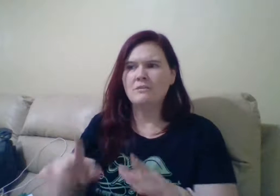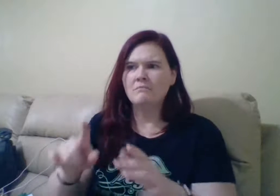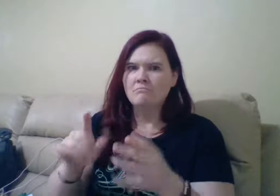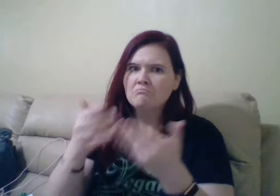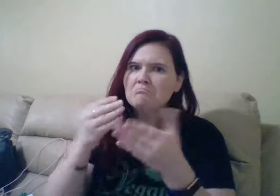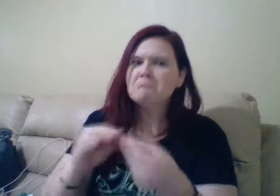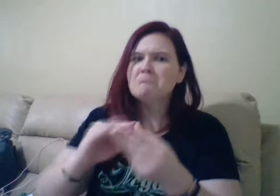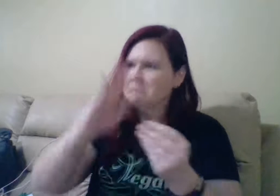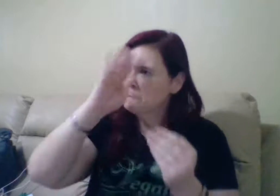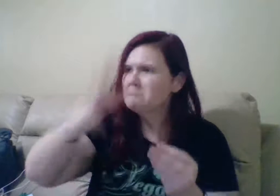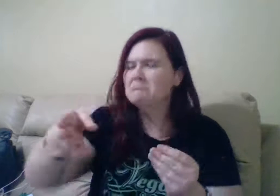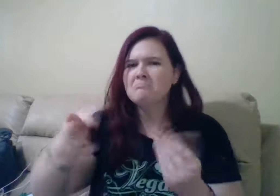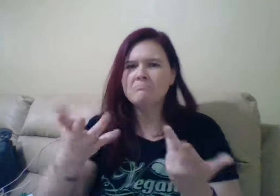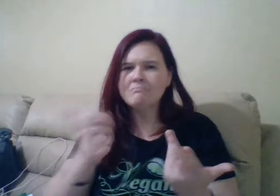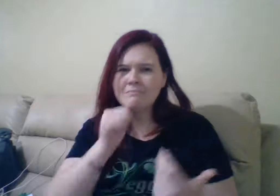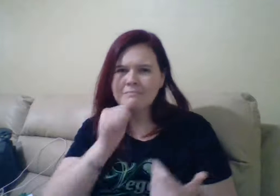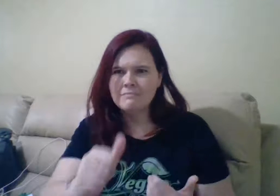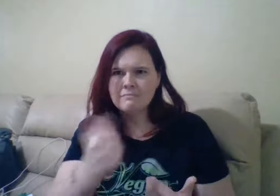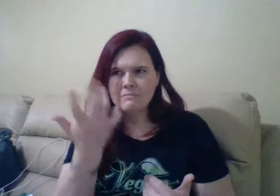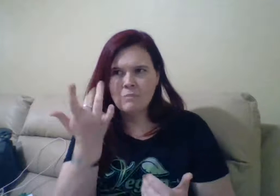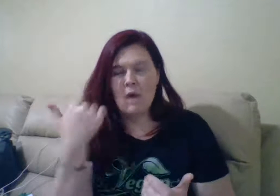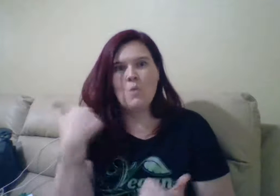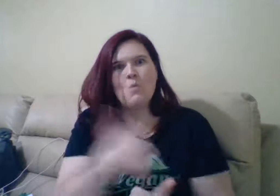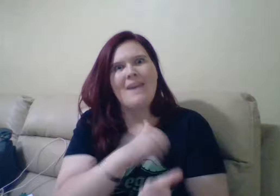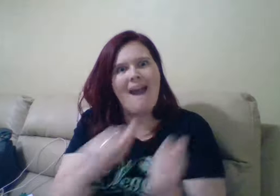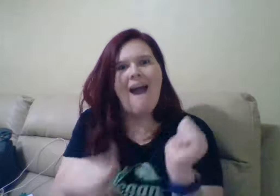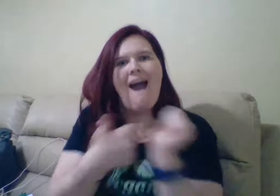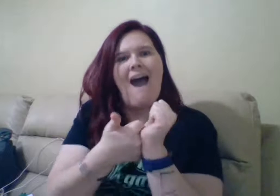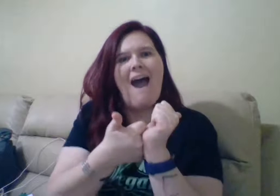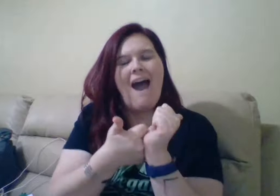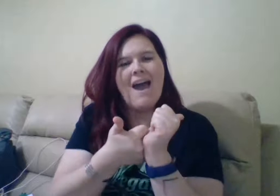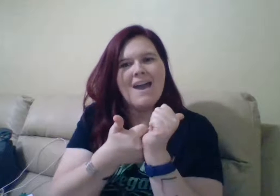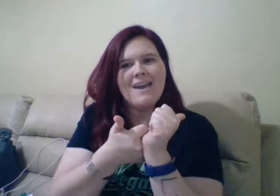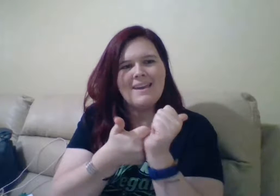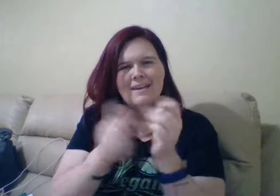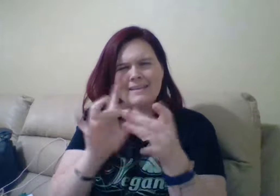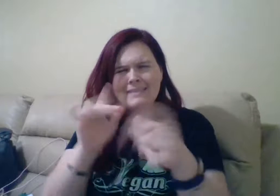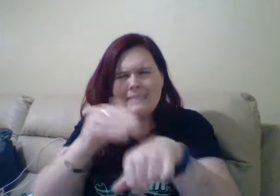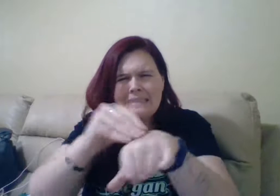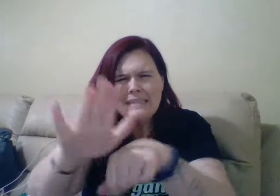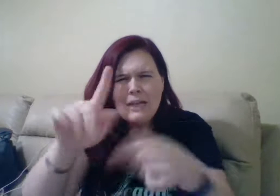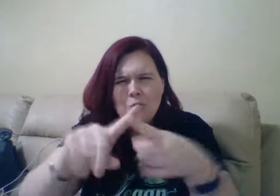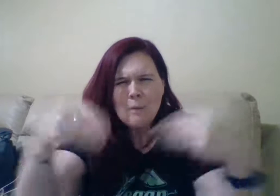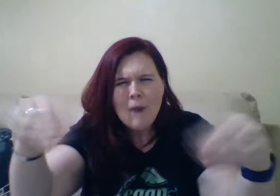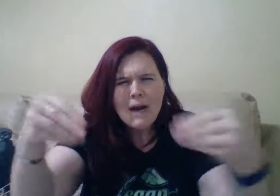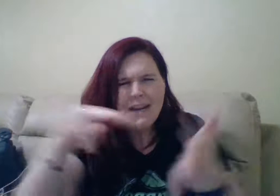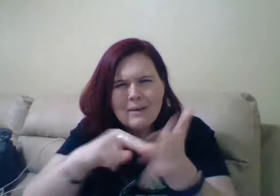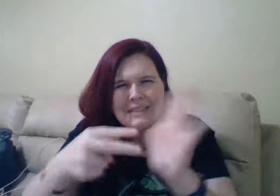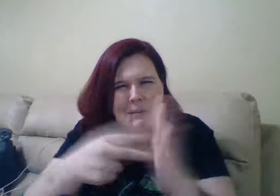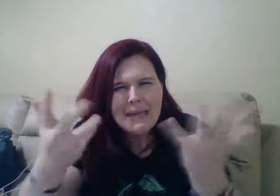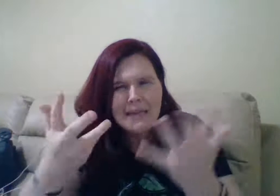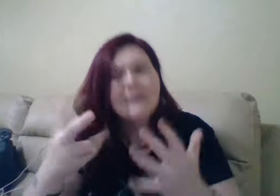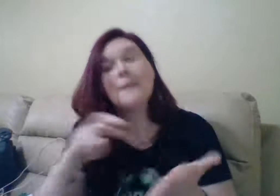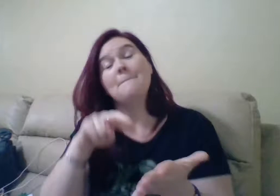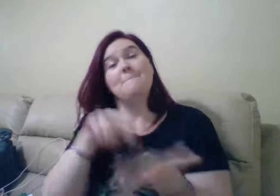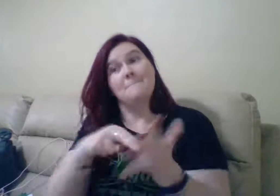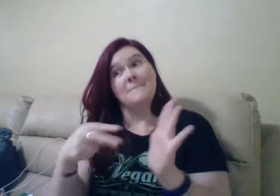instead, we hide behind these euphemisms. I mean, sent to market, what's that mean? What he means to say is they were meant to have been sent to the